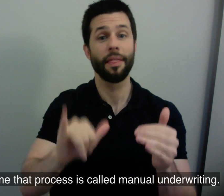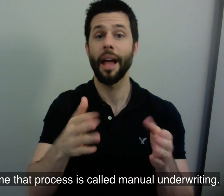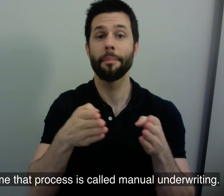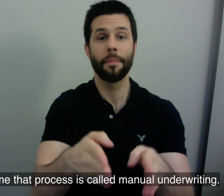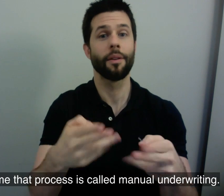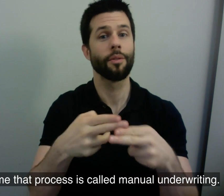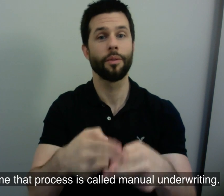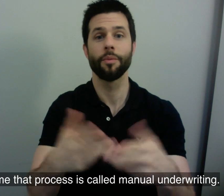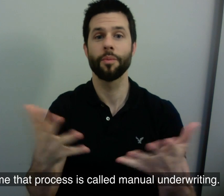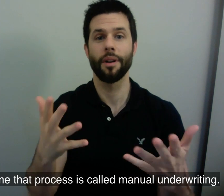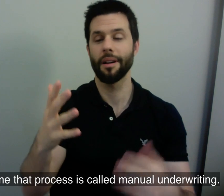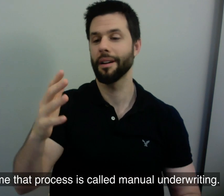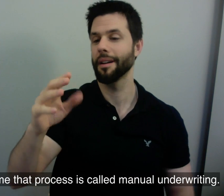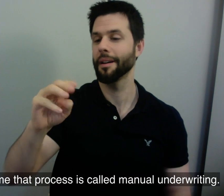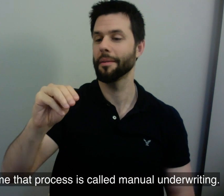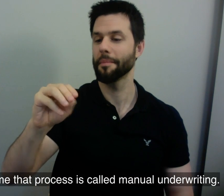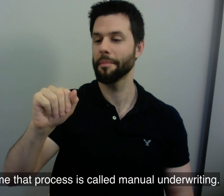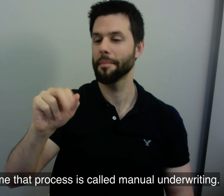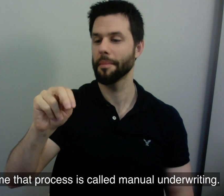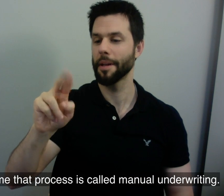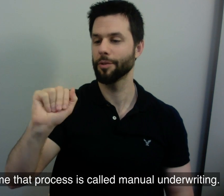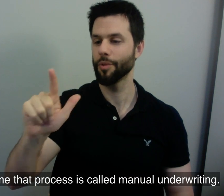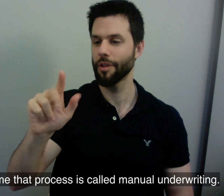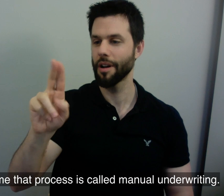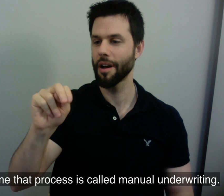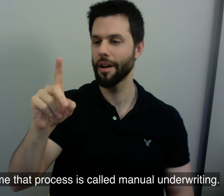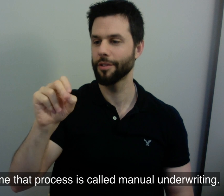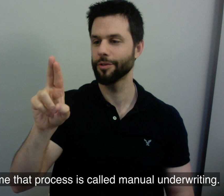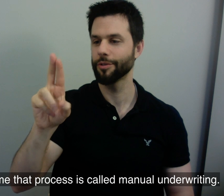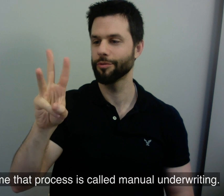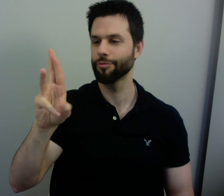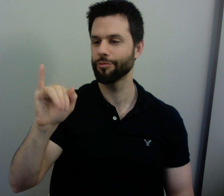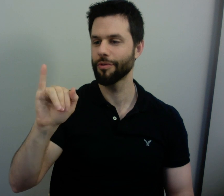score. And the name of that process is called manual underwriting.